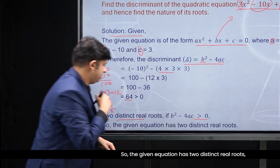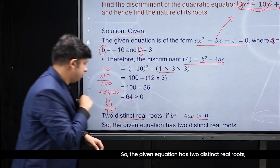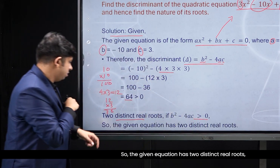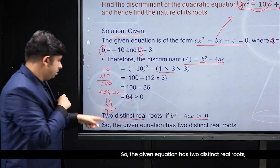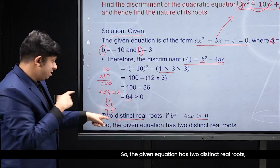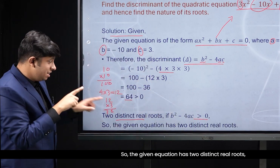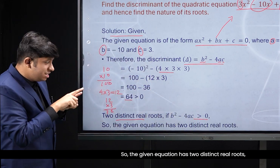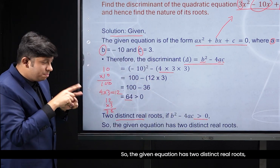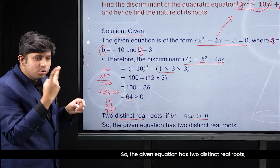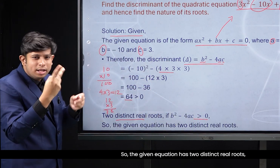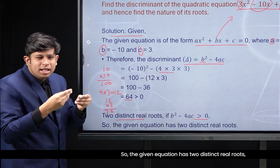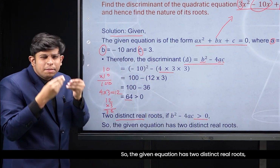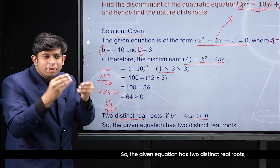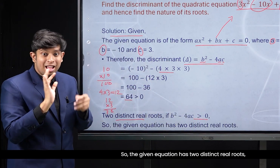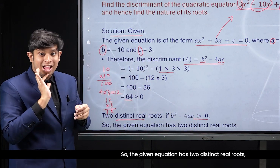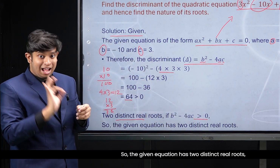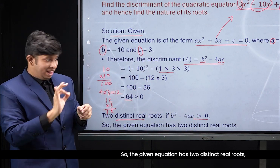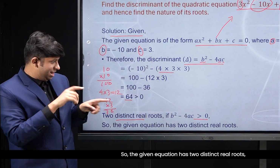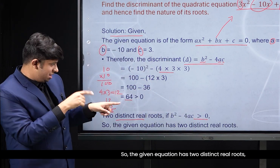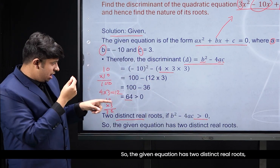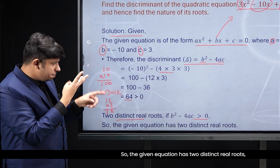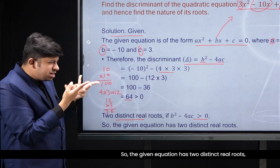So, the given equation has two distinct real roots.